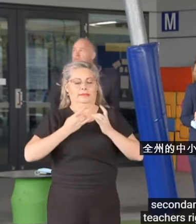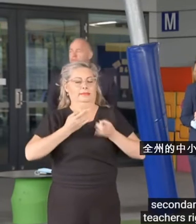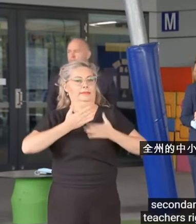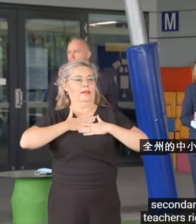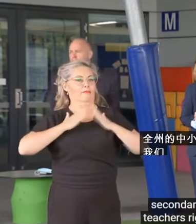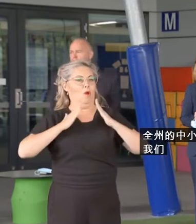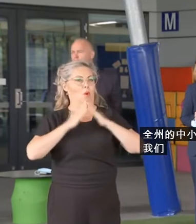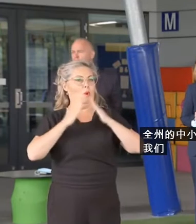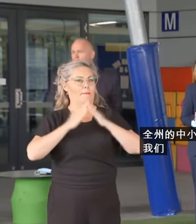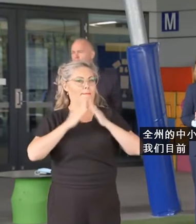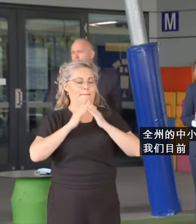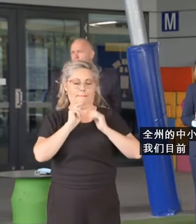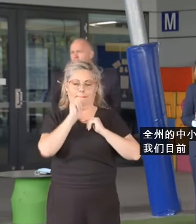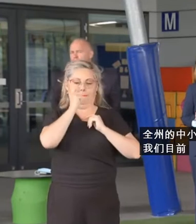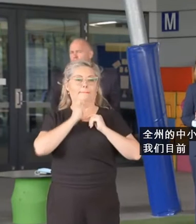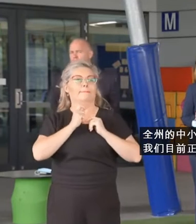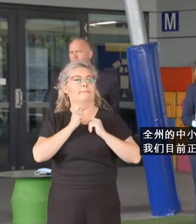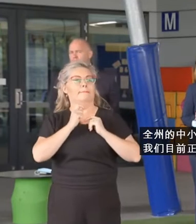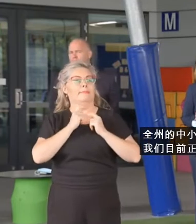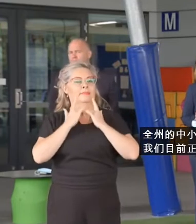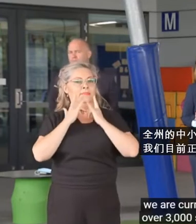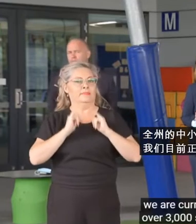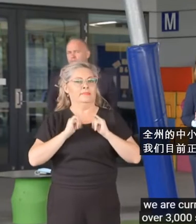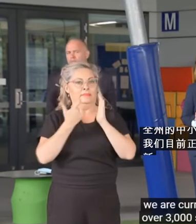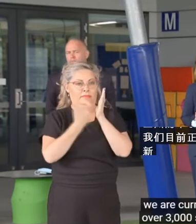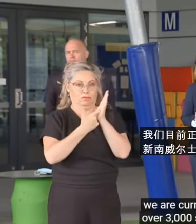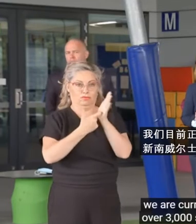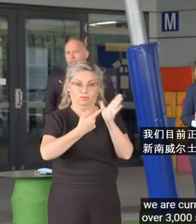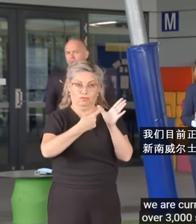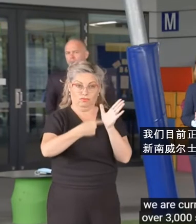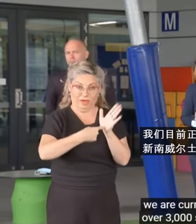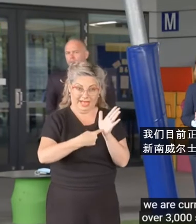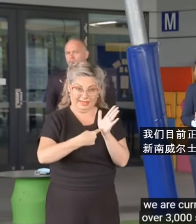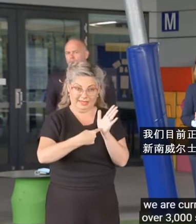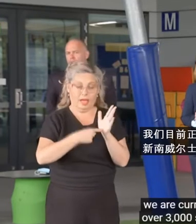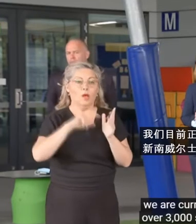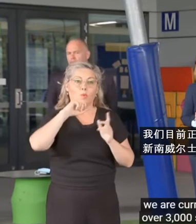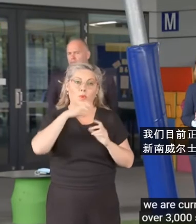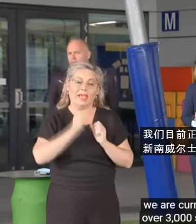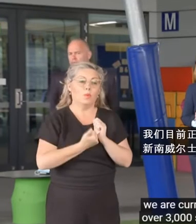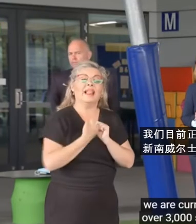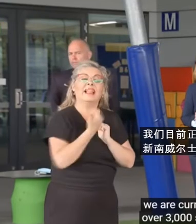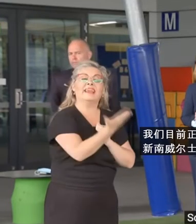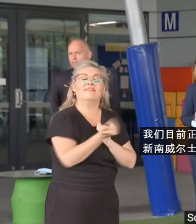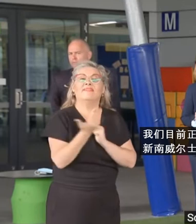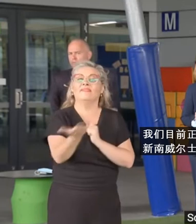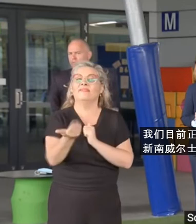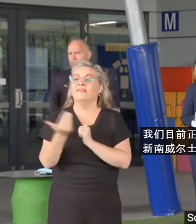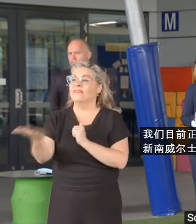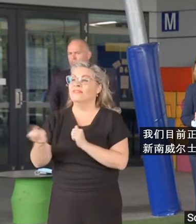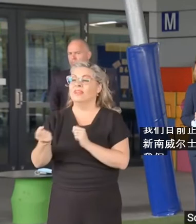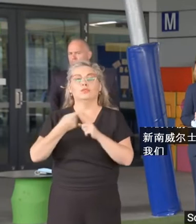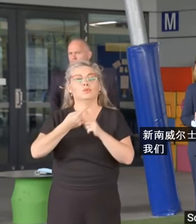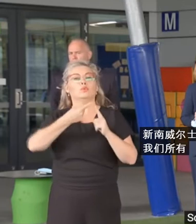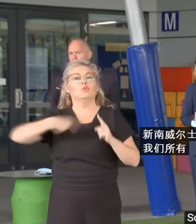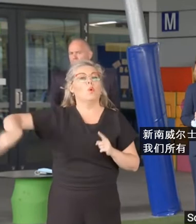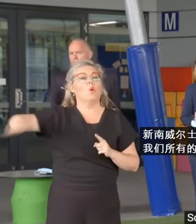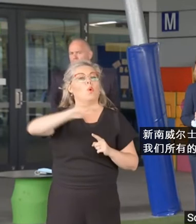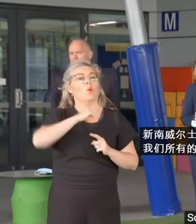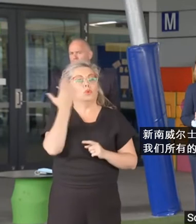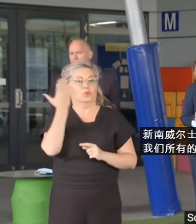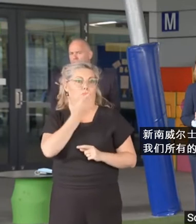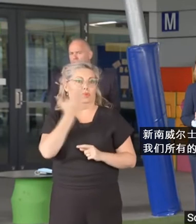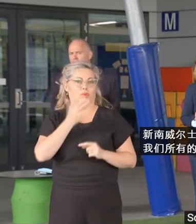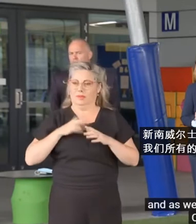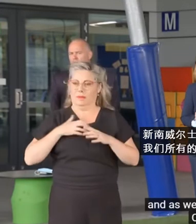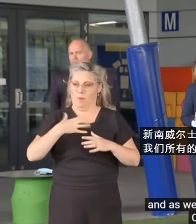state. We are currently distributing to over 3,000 schools across New South Wales, and as well all